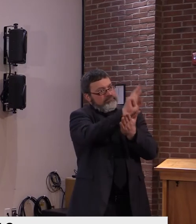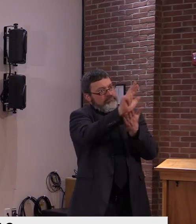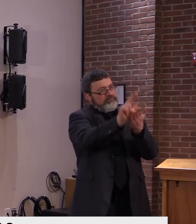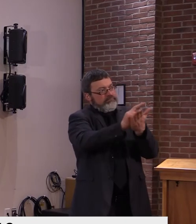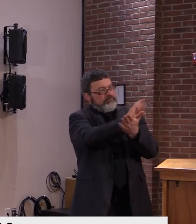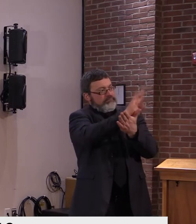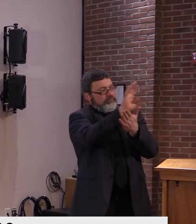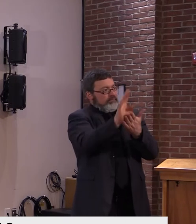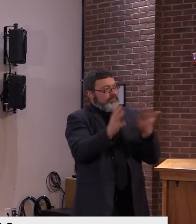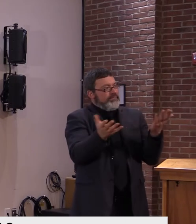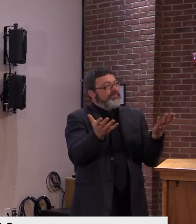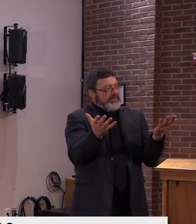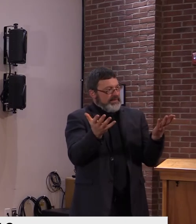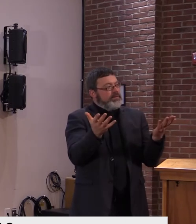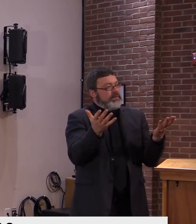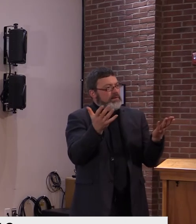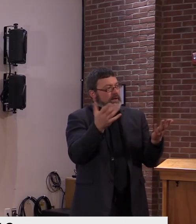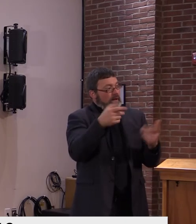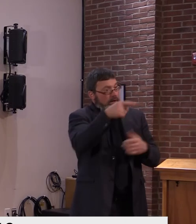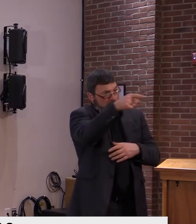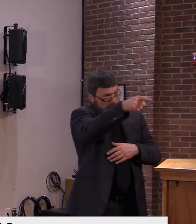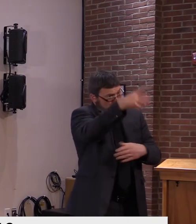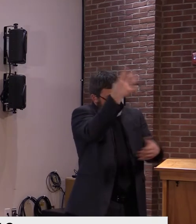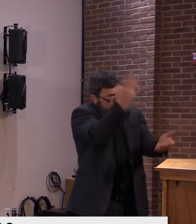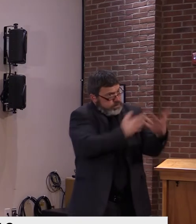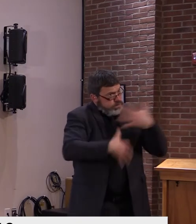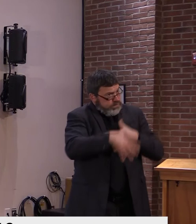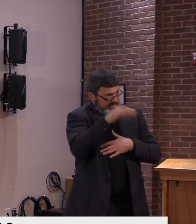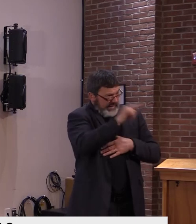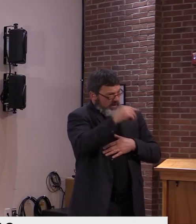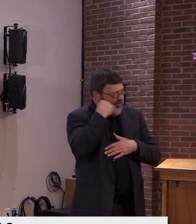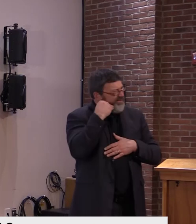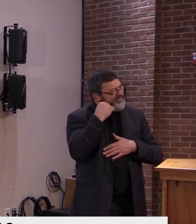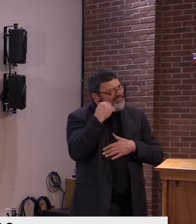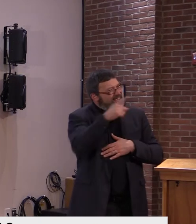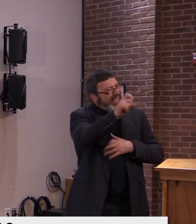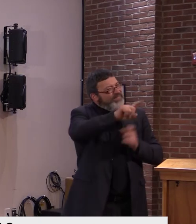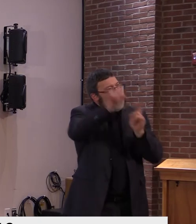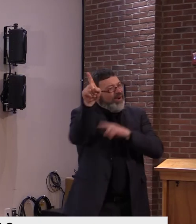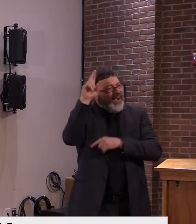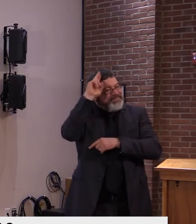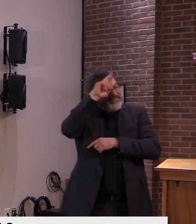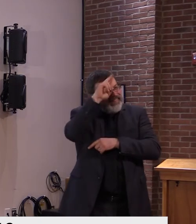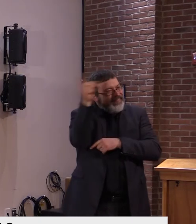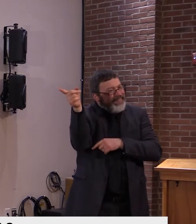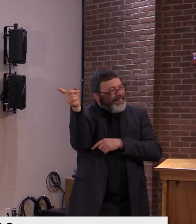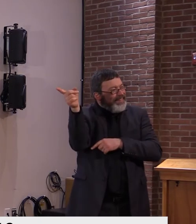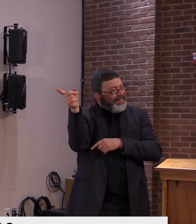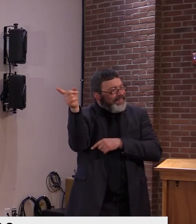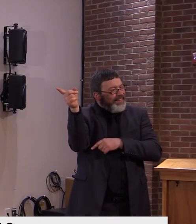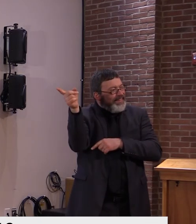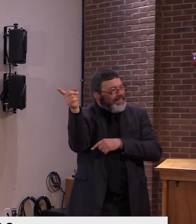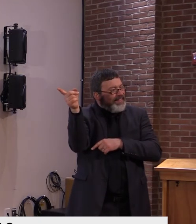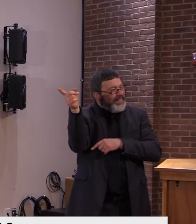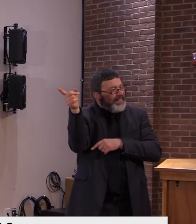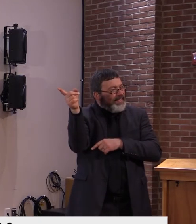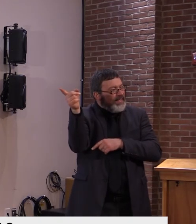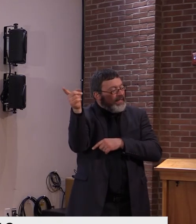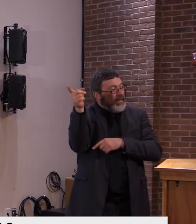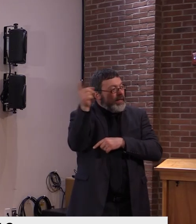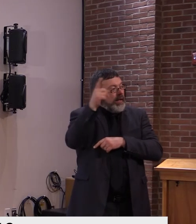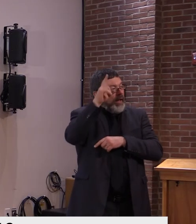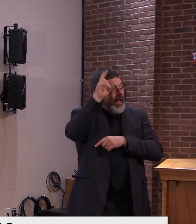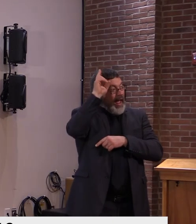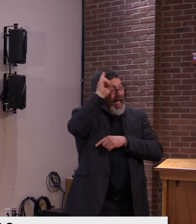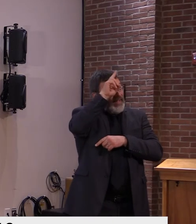other medical medications into a COVID room. So it would reduce the opportunity to